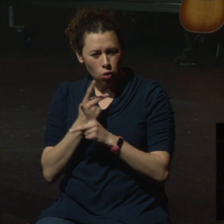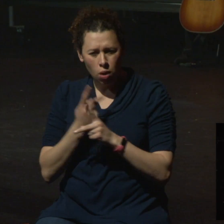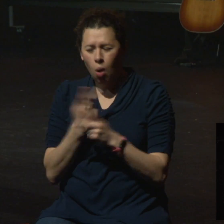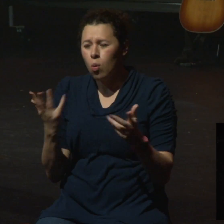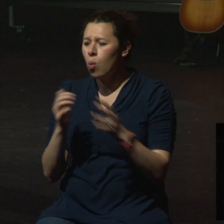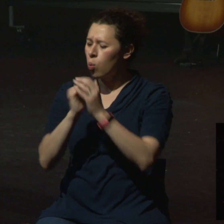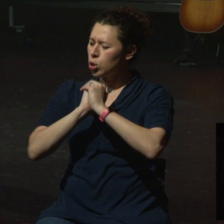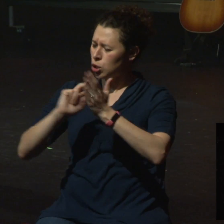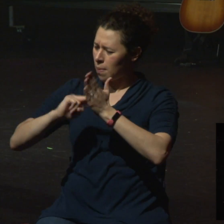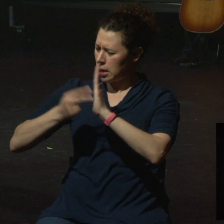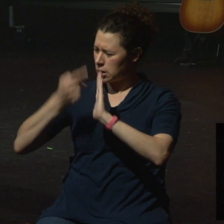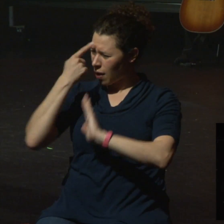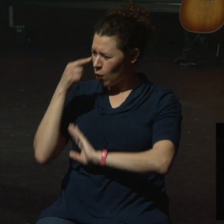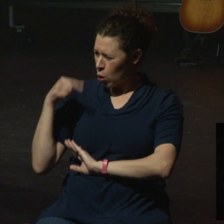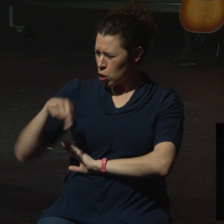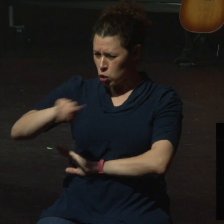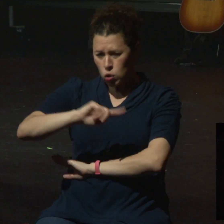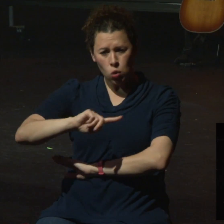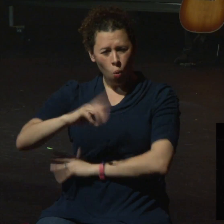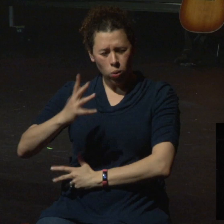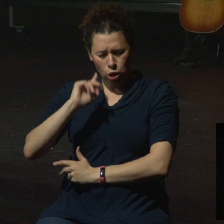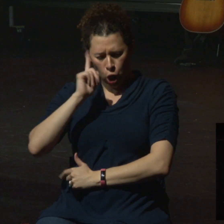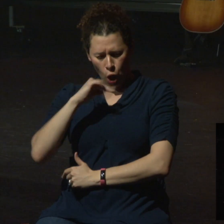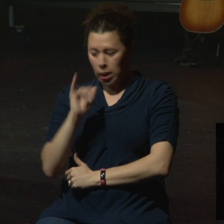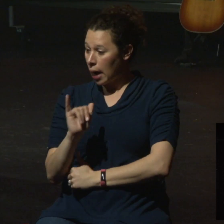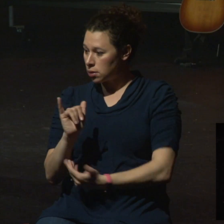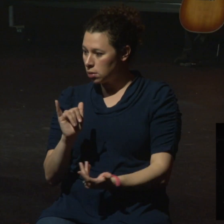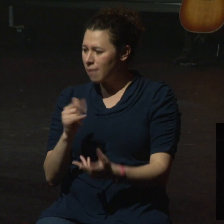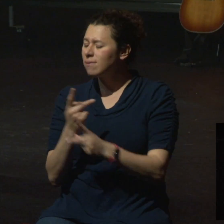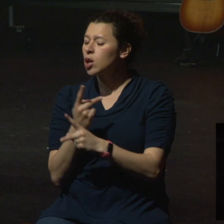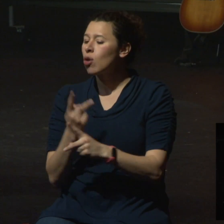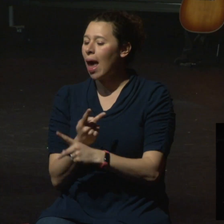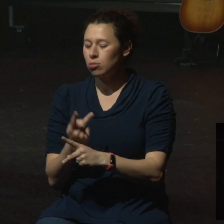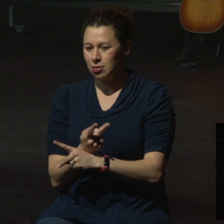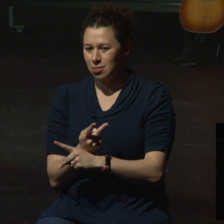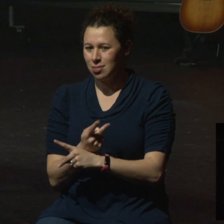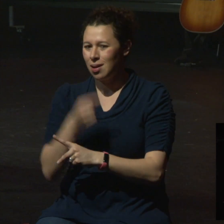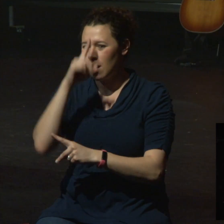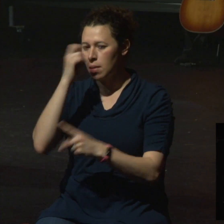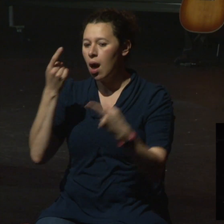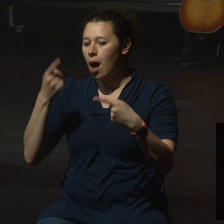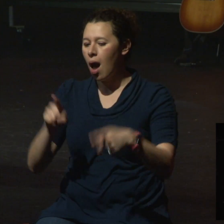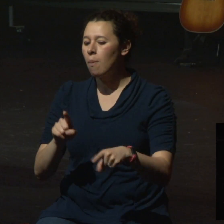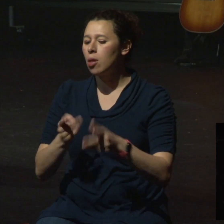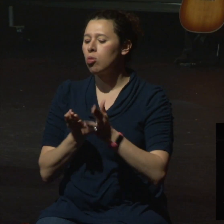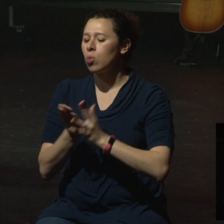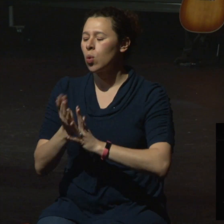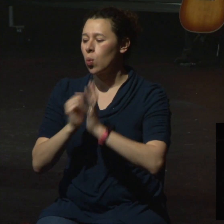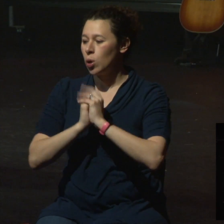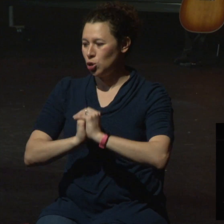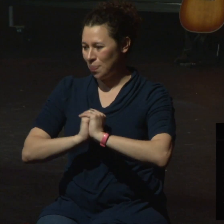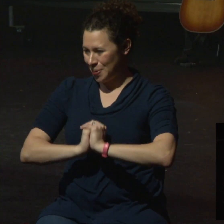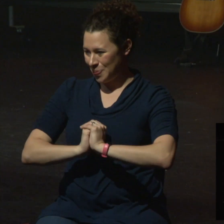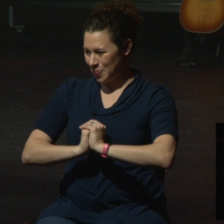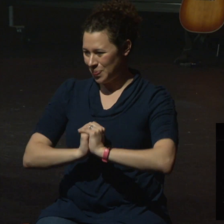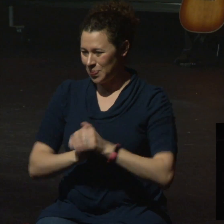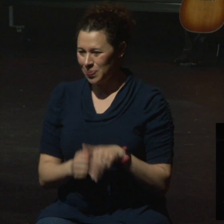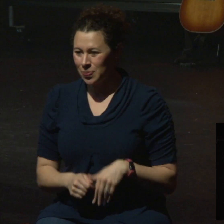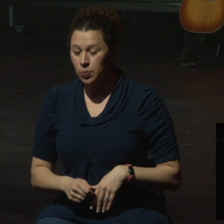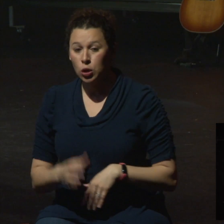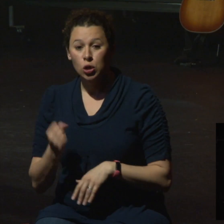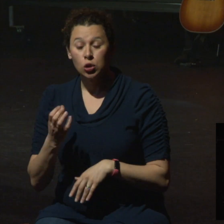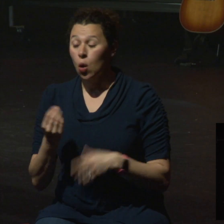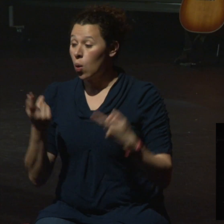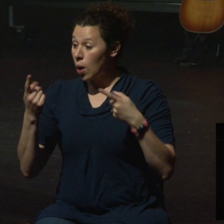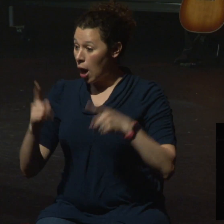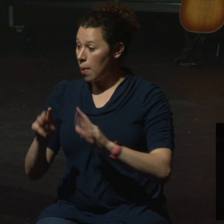you. Look at Exodus 3, 5, and 6. This is where it all gets made known. Walks up to the bush